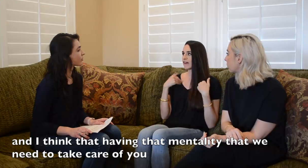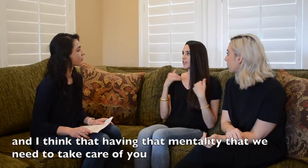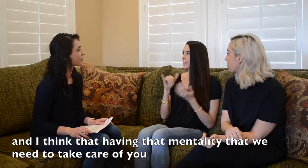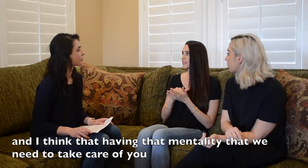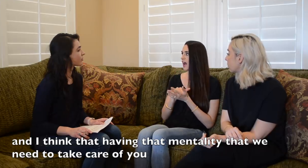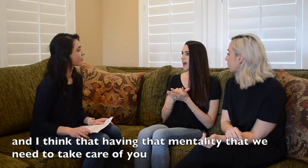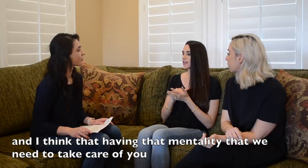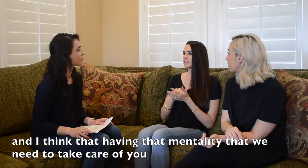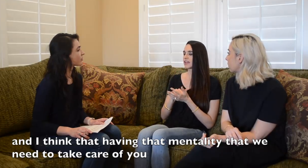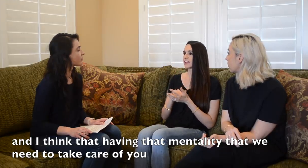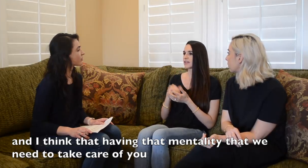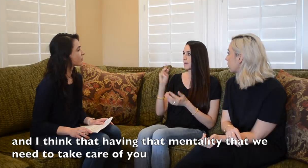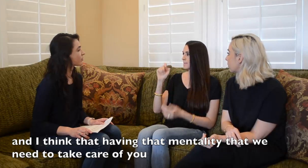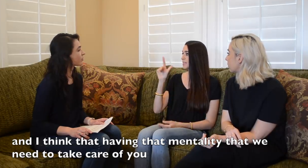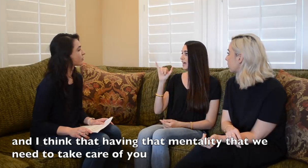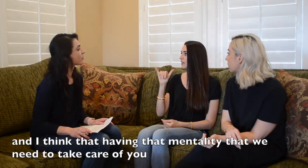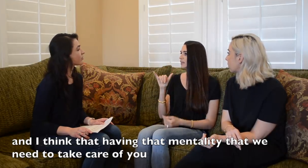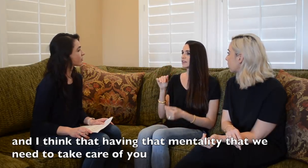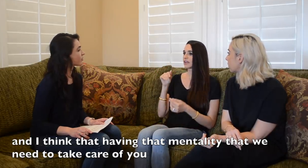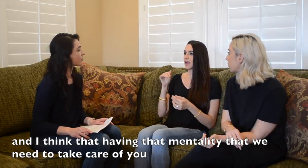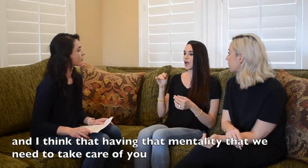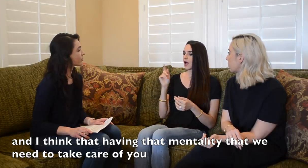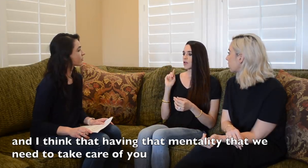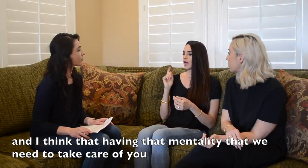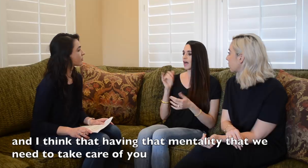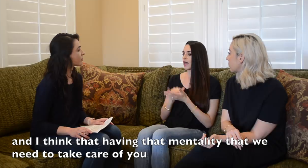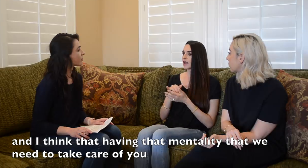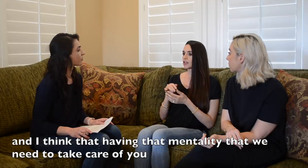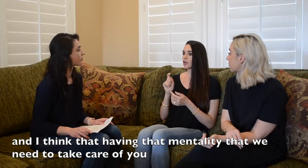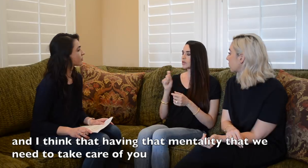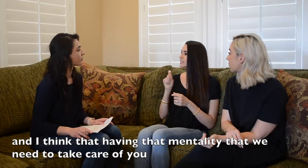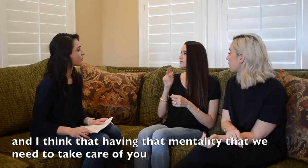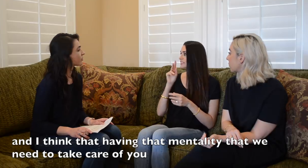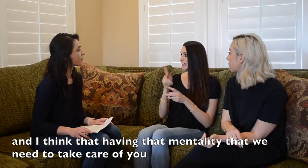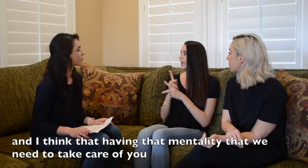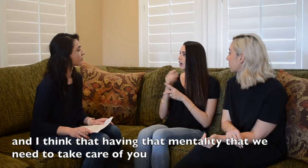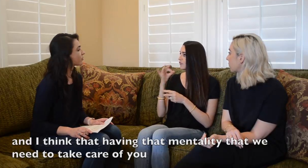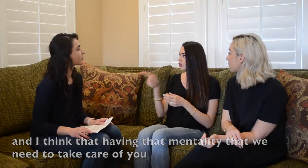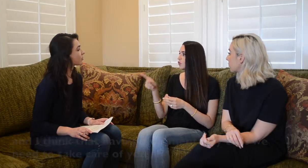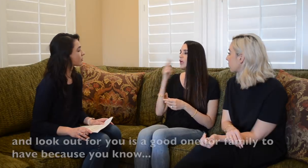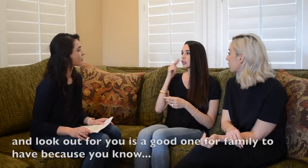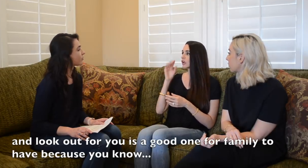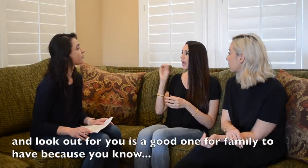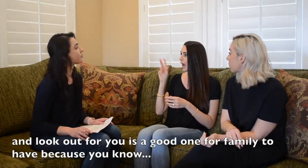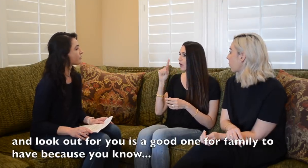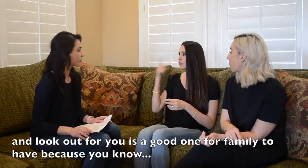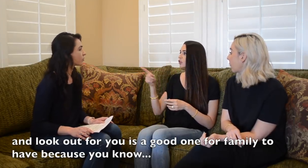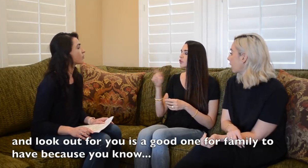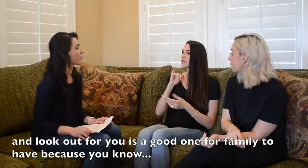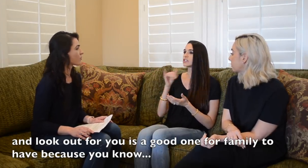having that like mentality, like that, you know, we need to take care of you and look out for you, is a